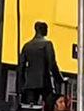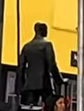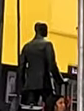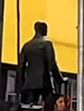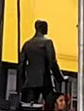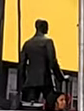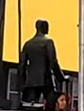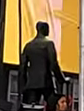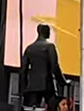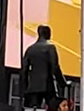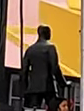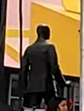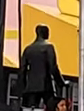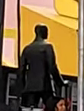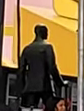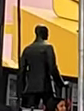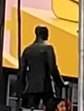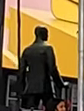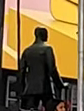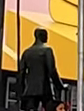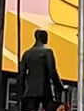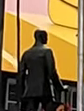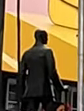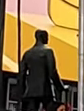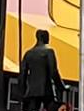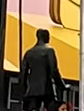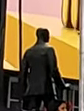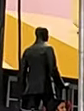talent that could